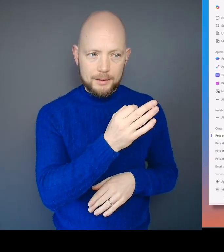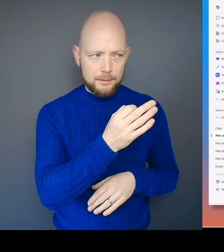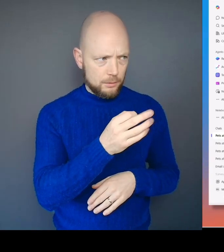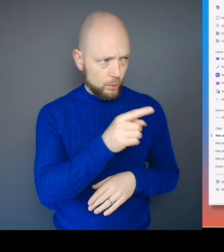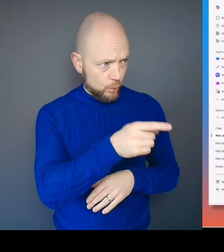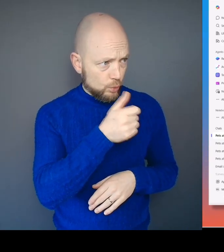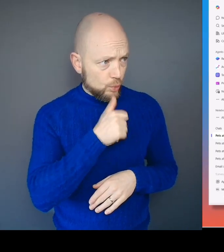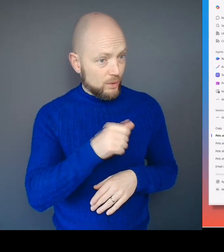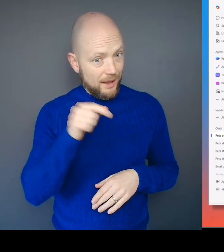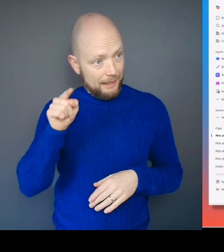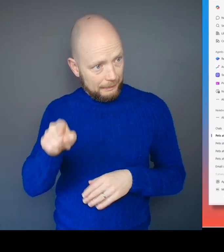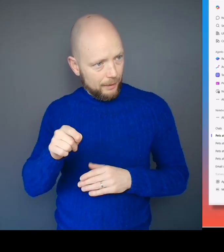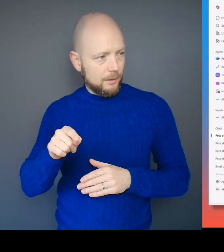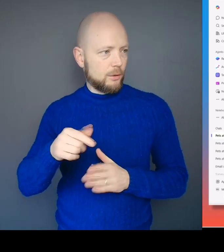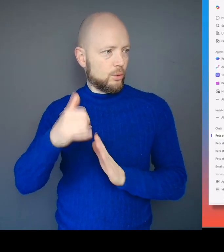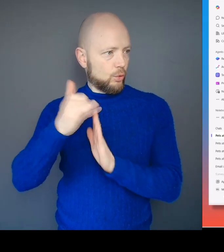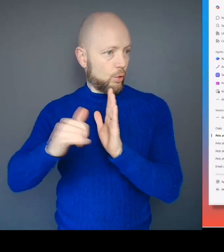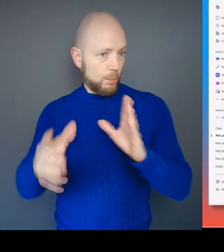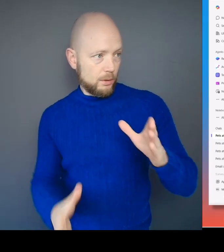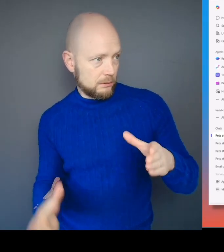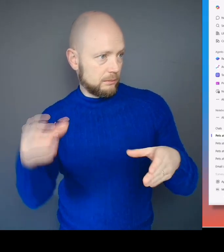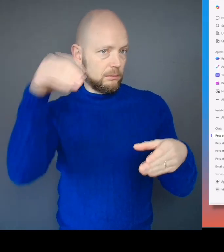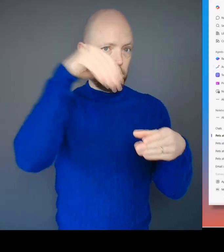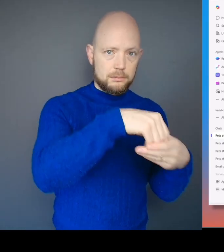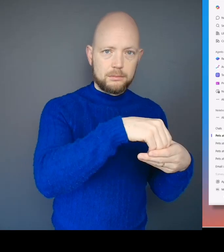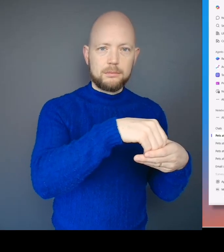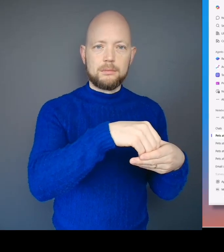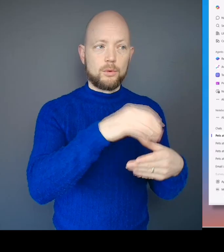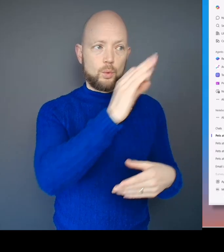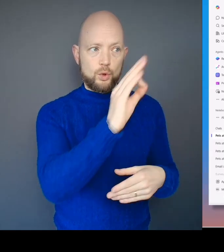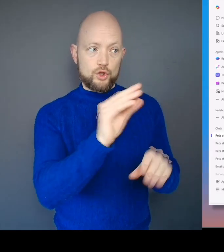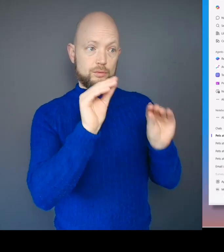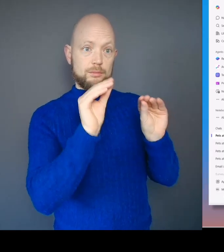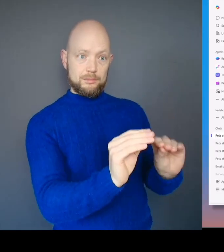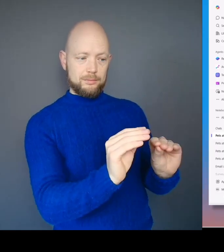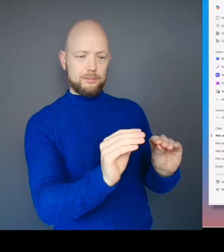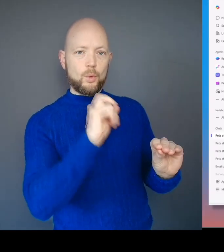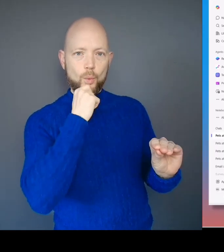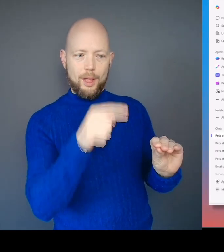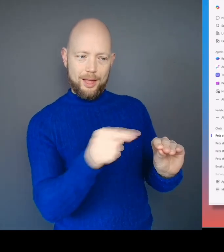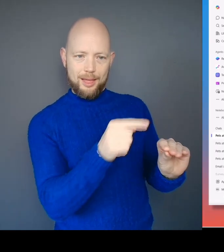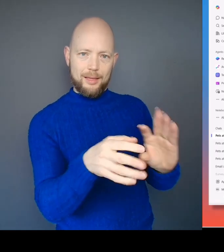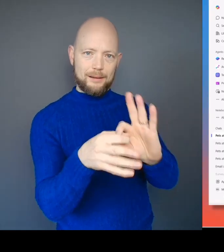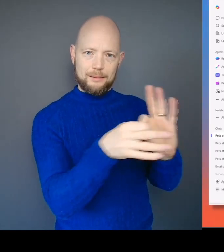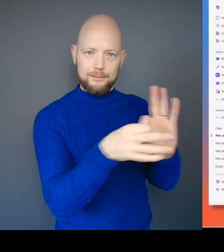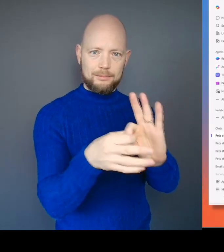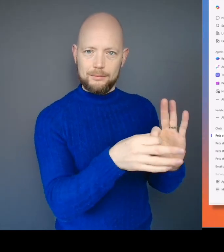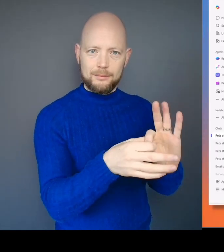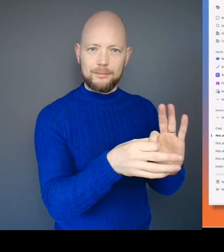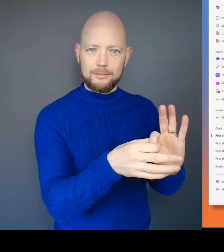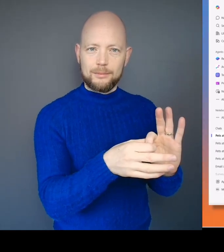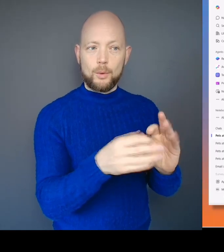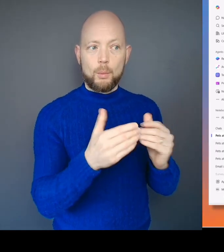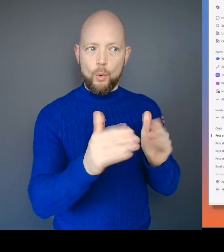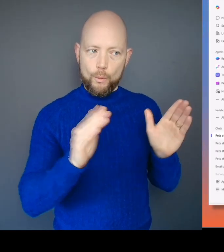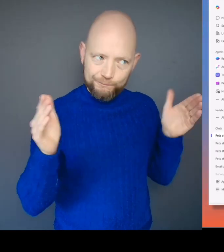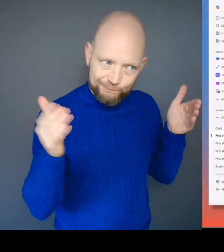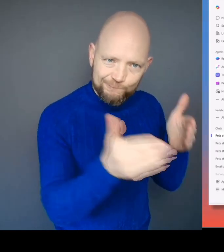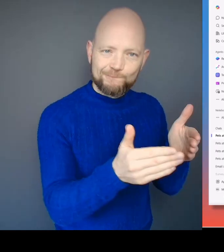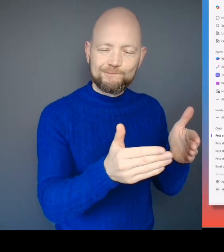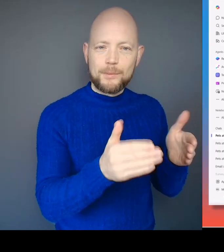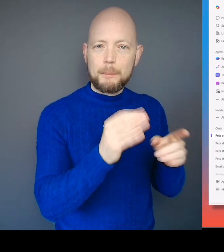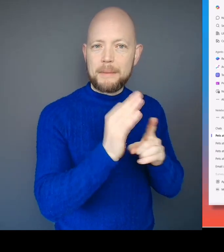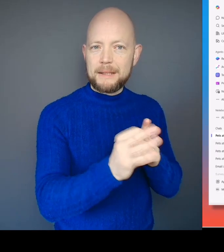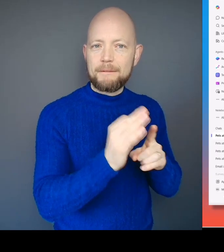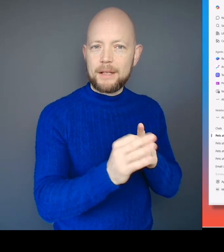clarity, telling it what source you want to work with, and we are going to come back to this concept of a source in a moment, can help it do the job better for